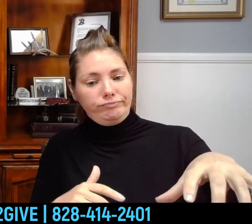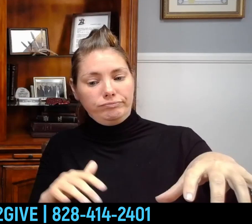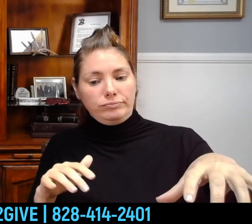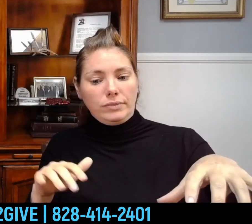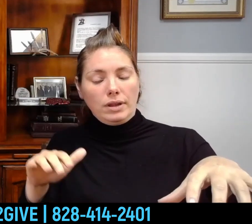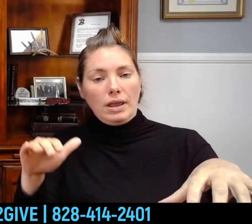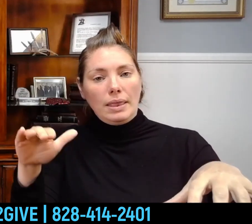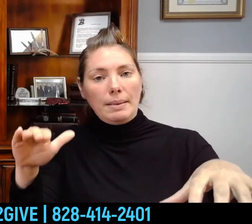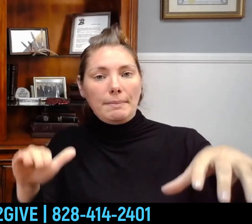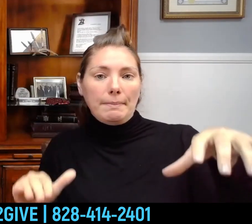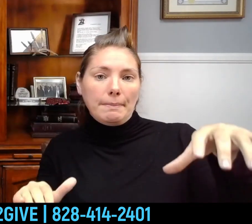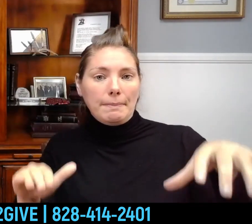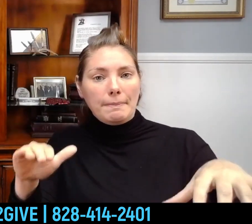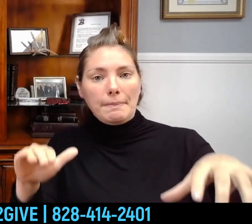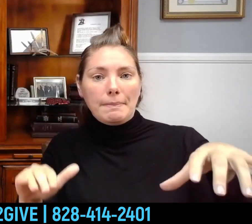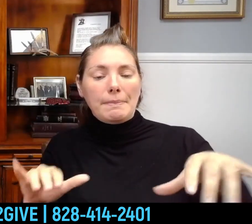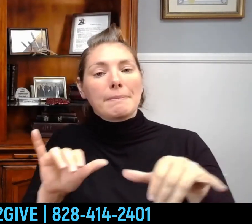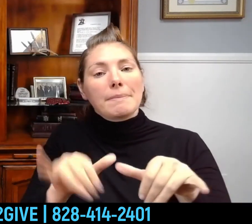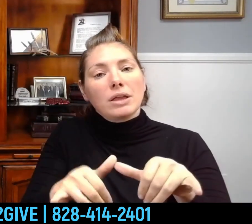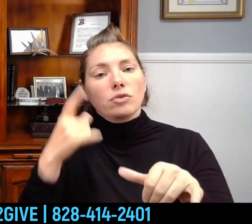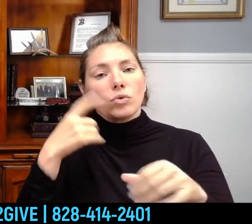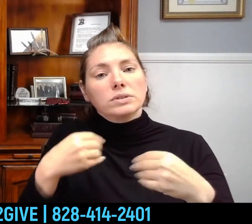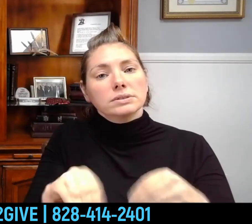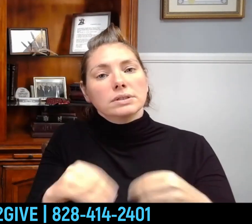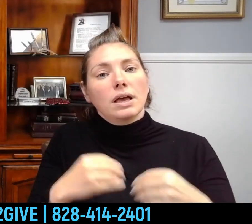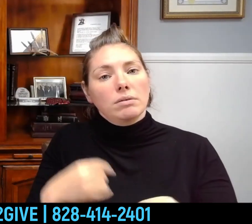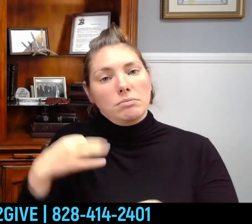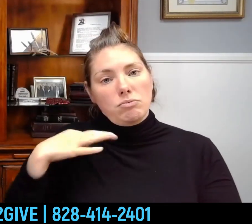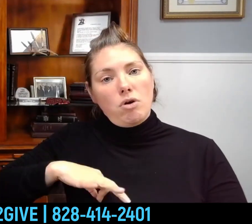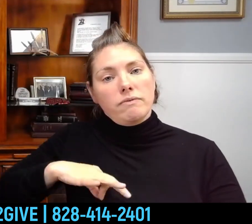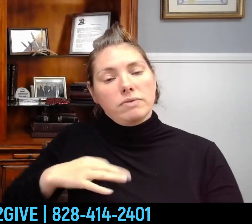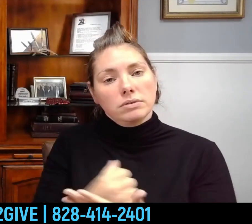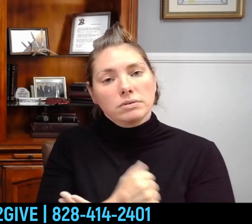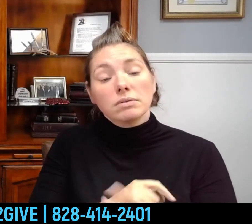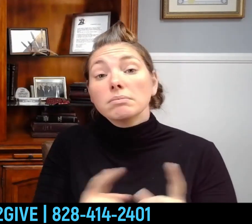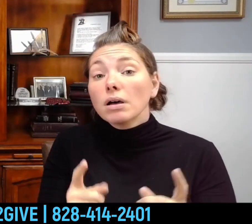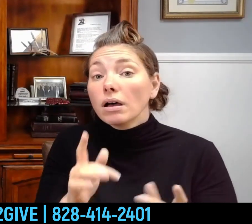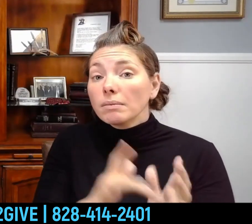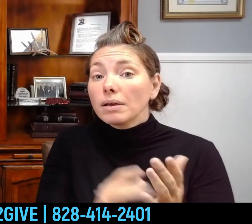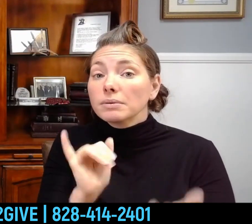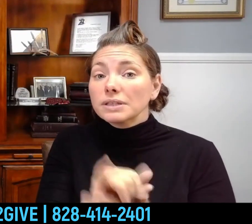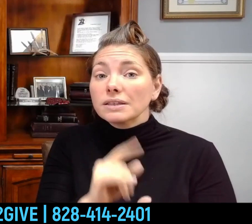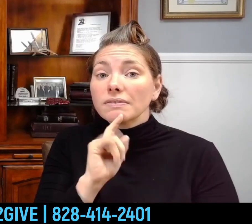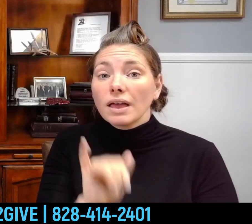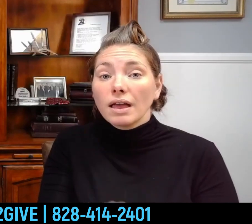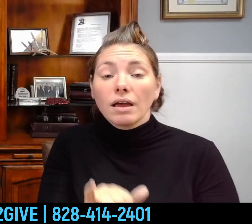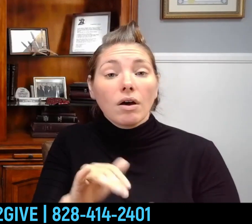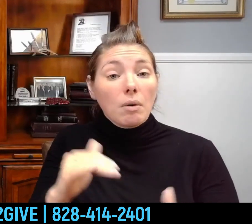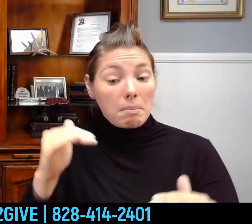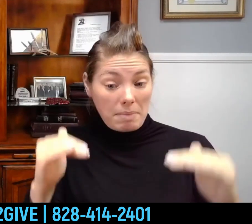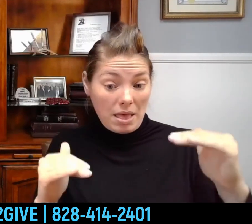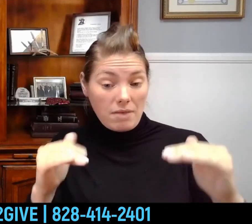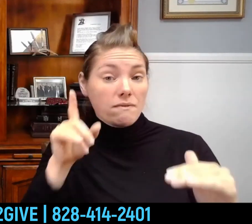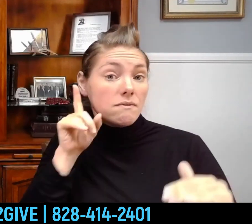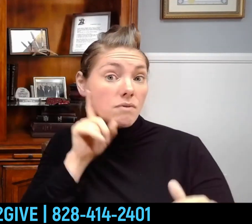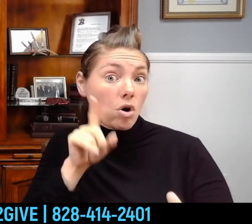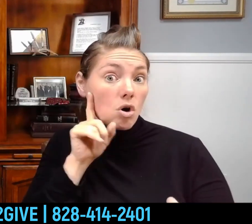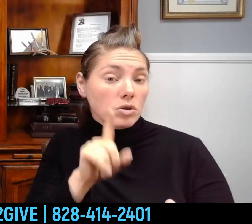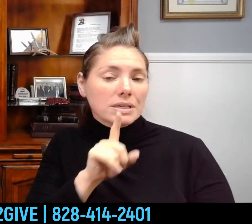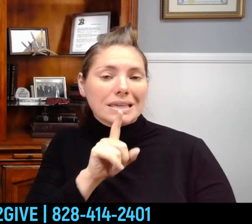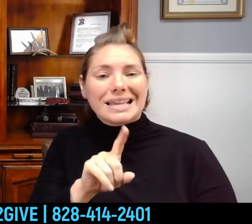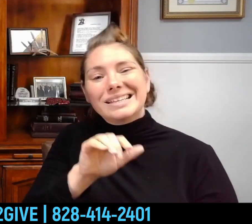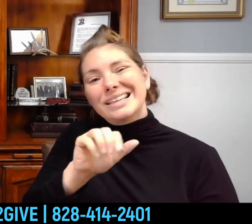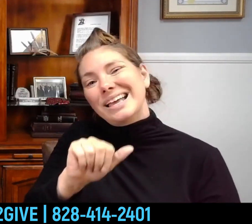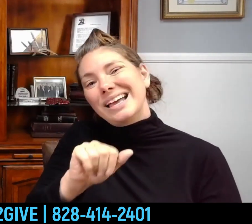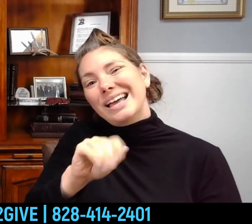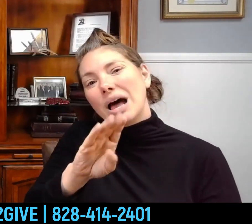measure them out to be able to sell them to make profit. But the Bible says that a false balance is abomination